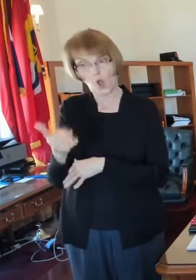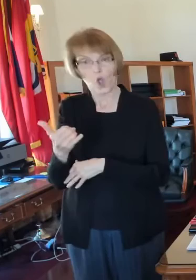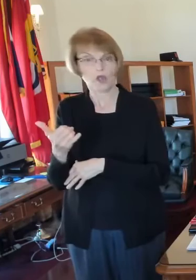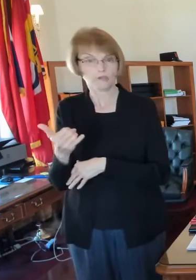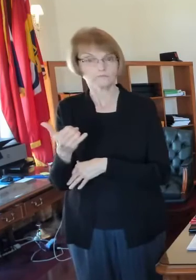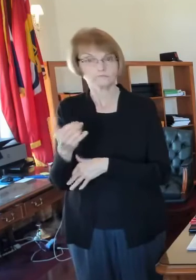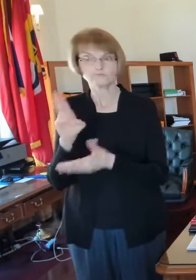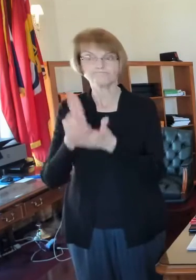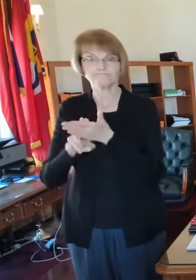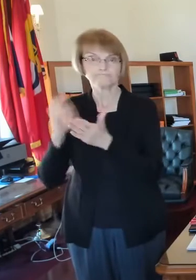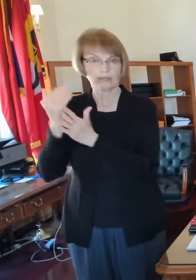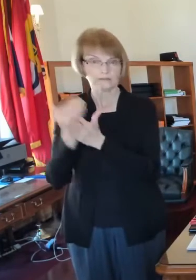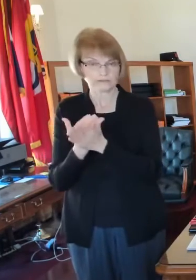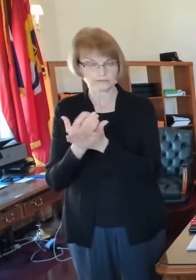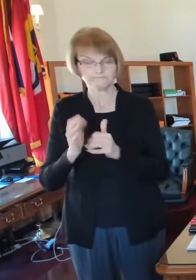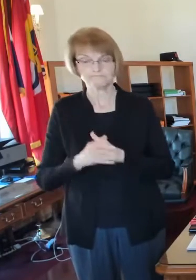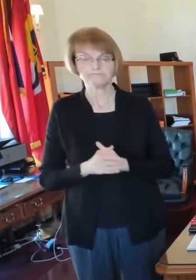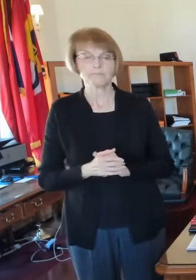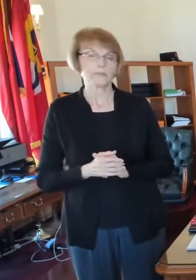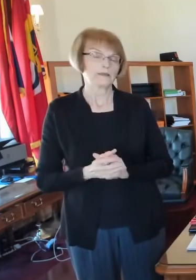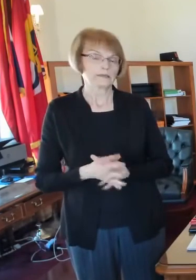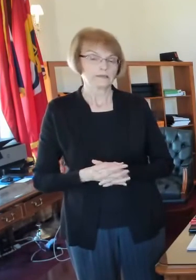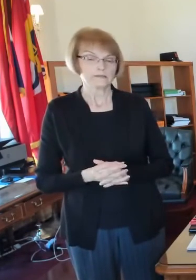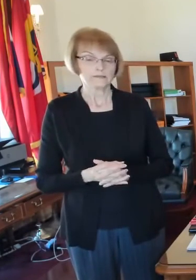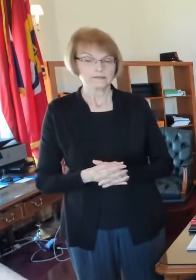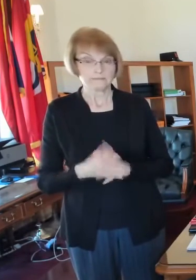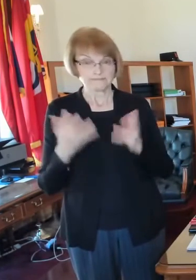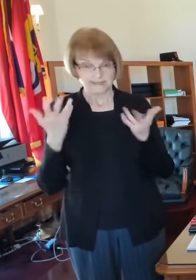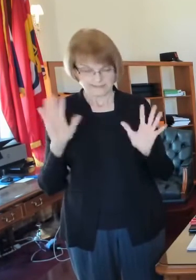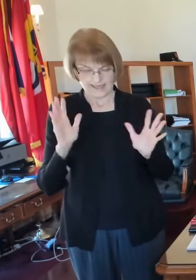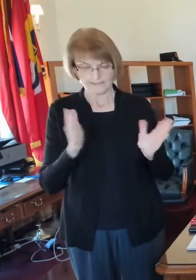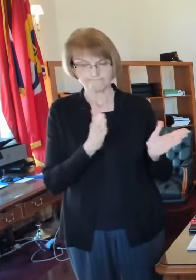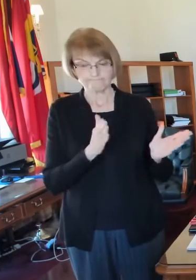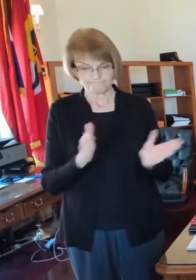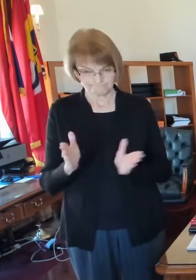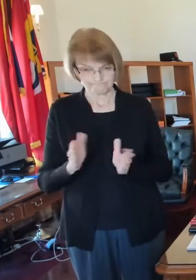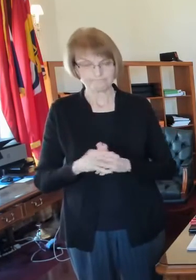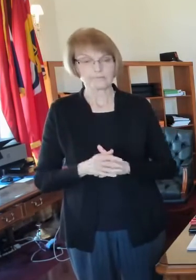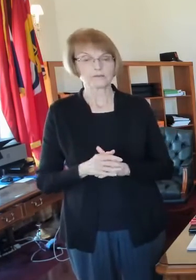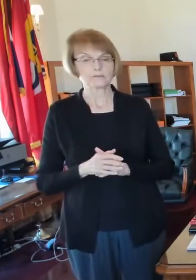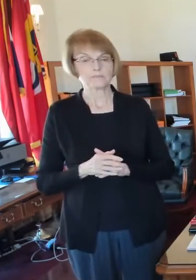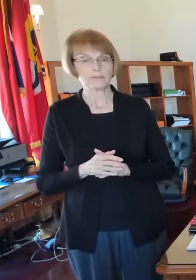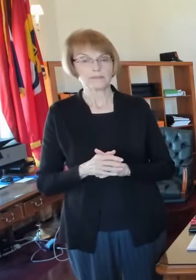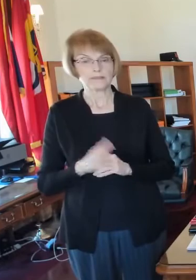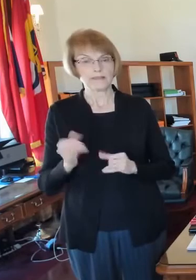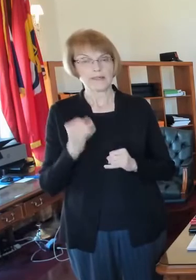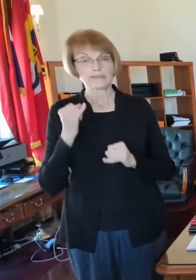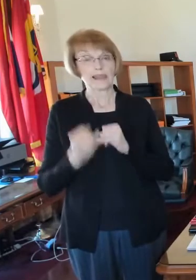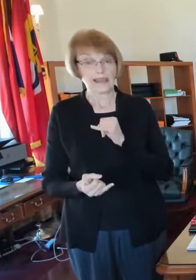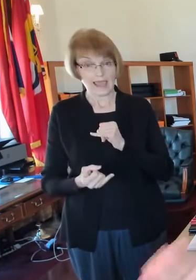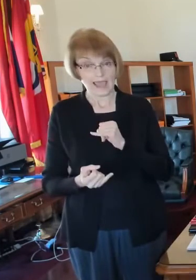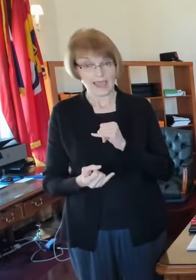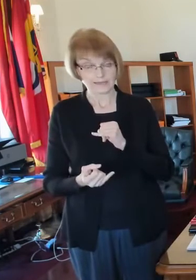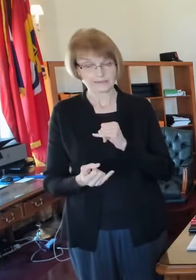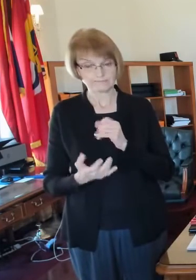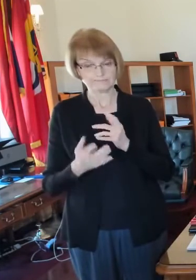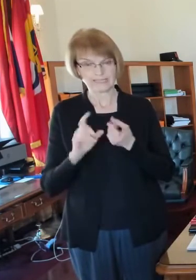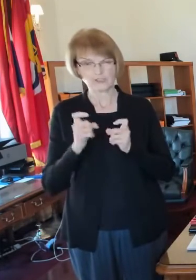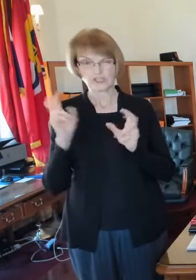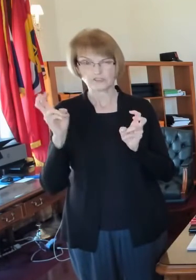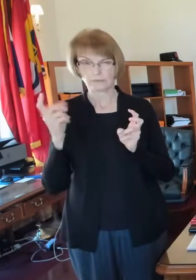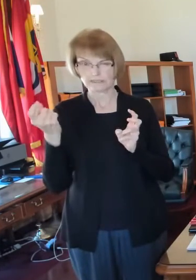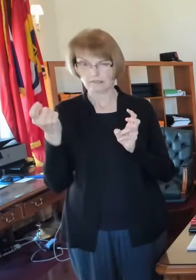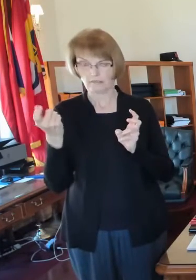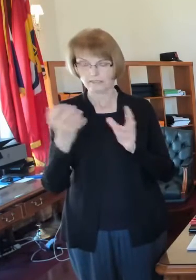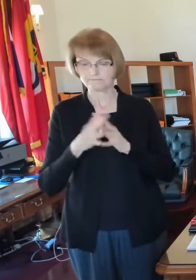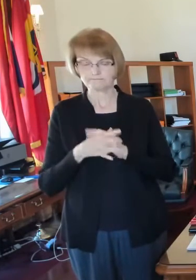yourself on the list. So that is that. And then the last item, I want to, changing subjects a little